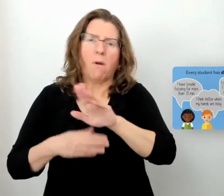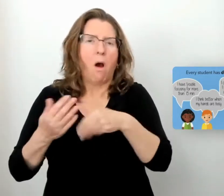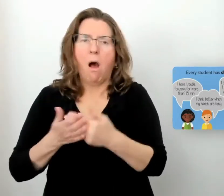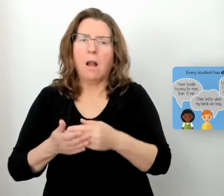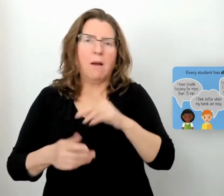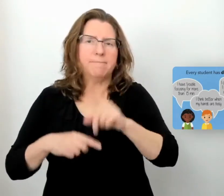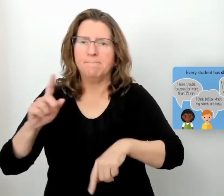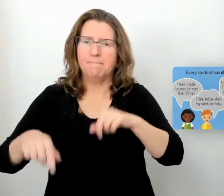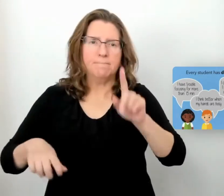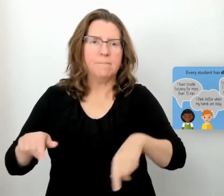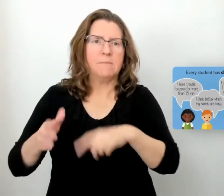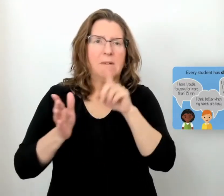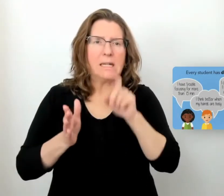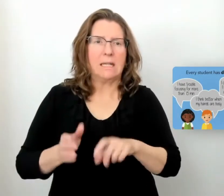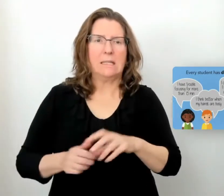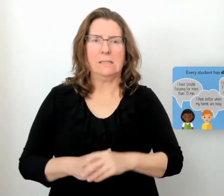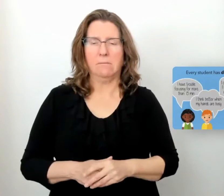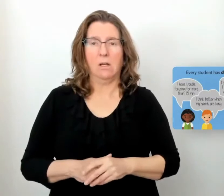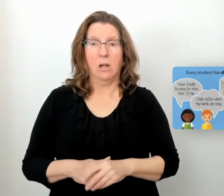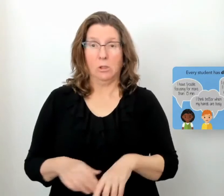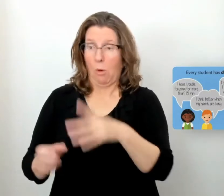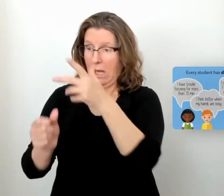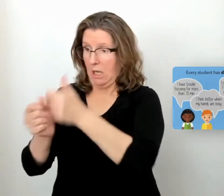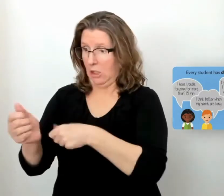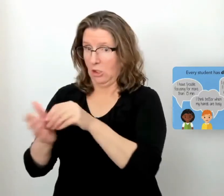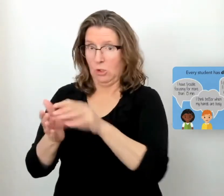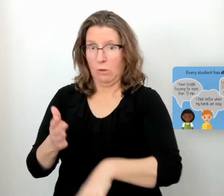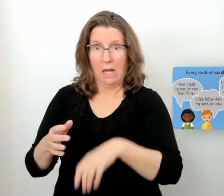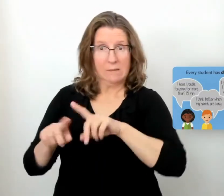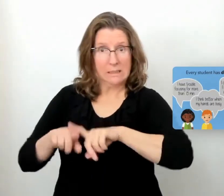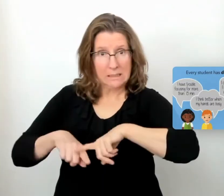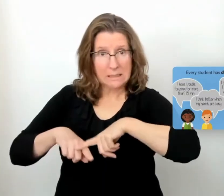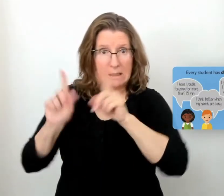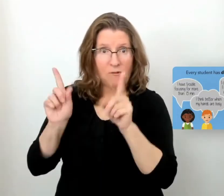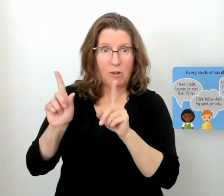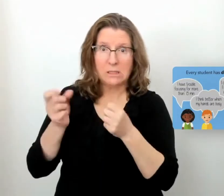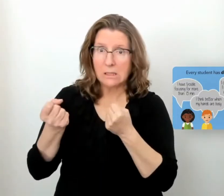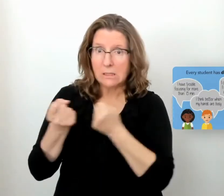Each of them will have different needs. Each of these needs requires different supports